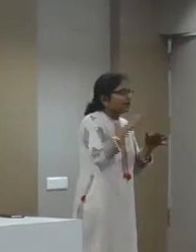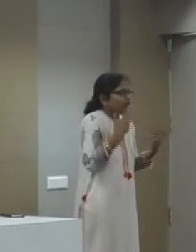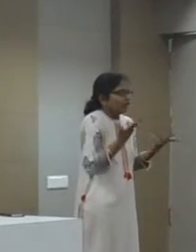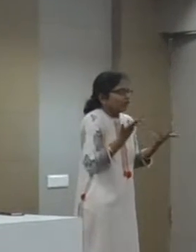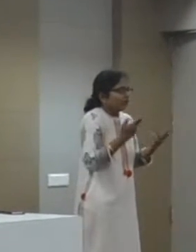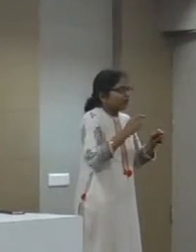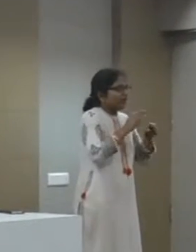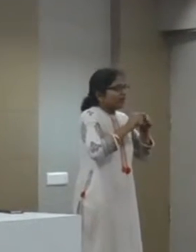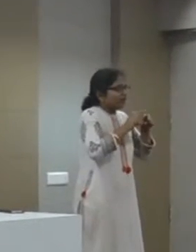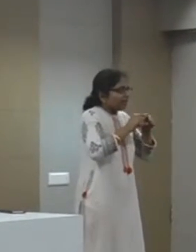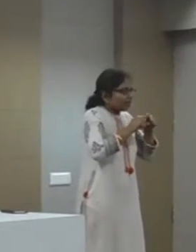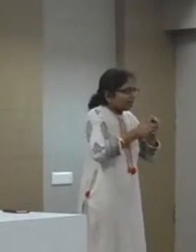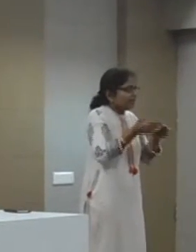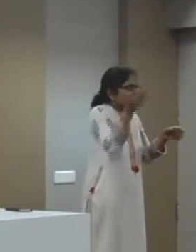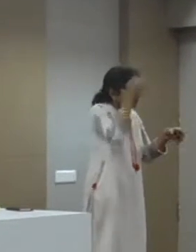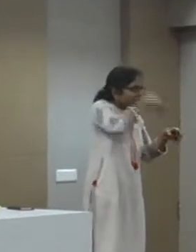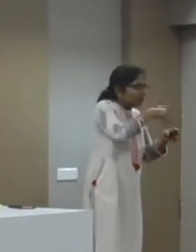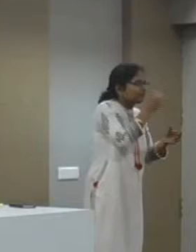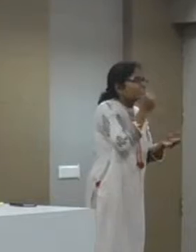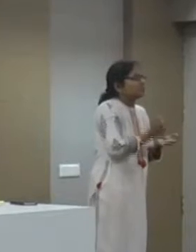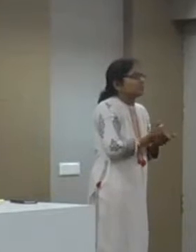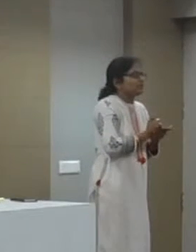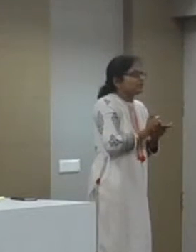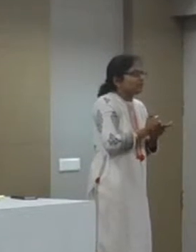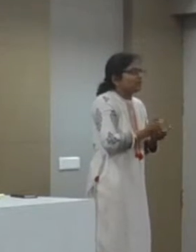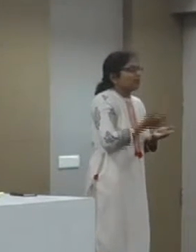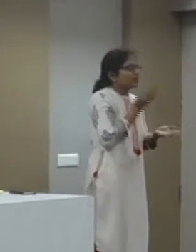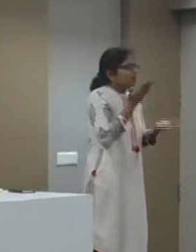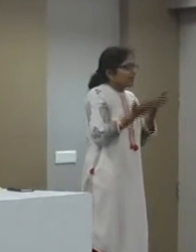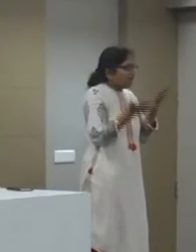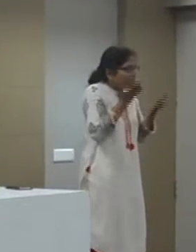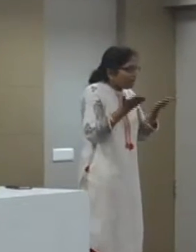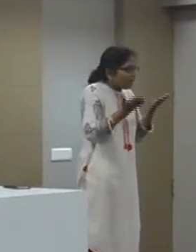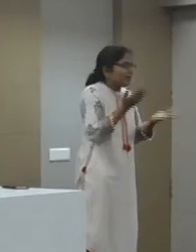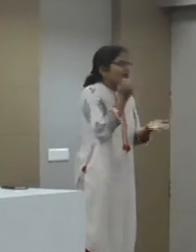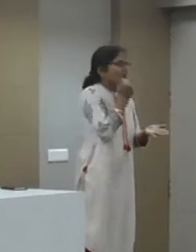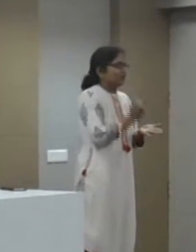to accompany yourself with a companion.